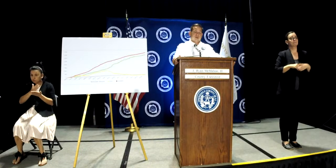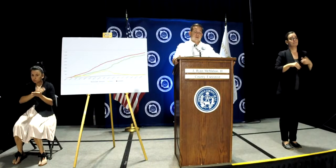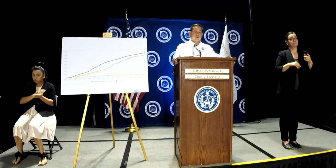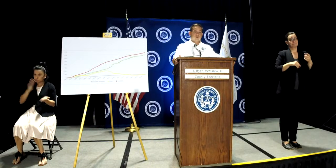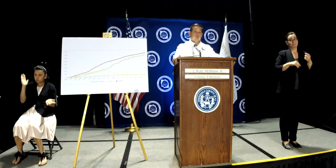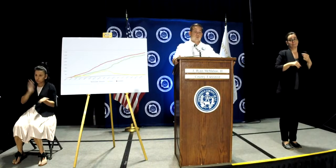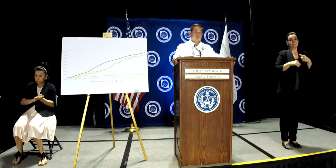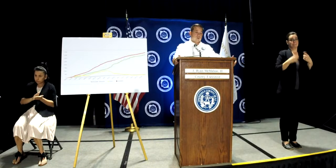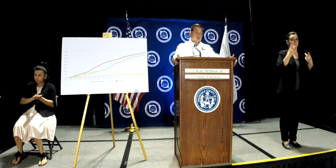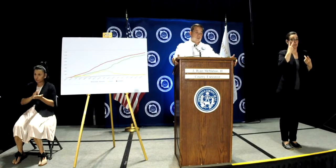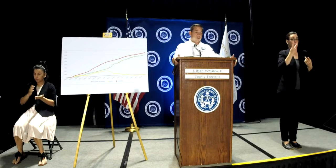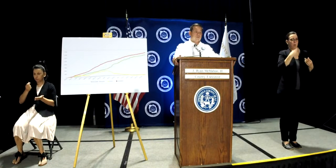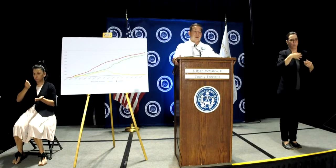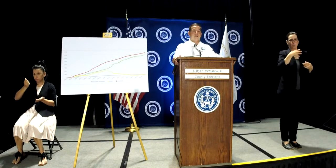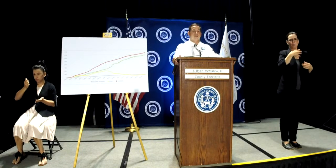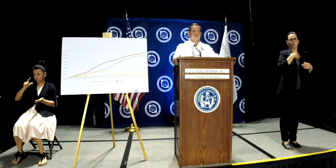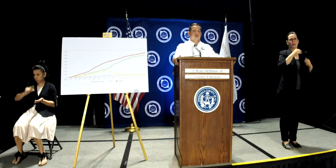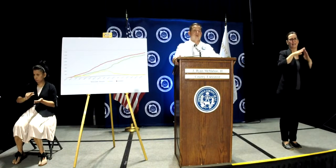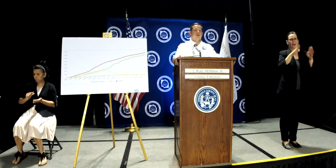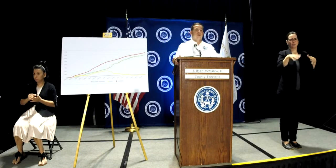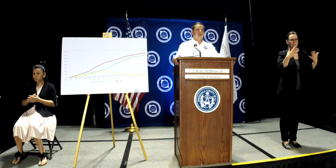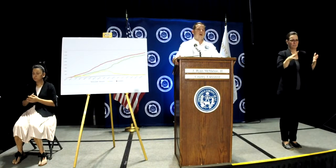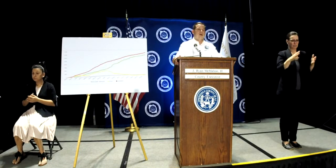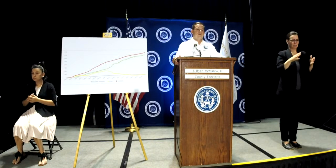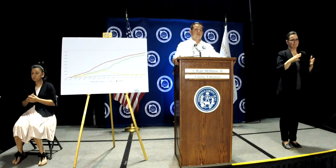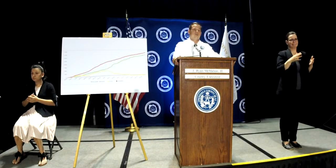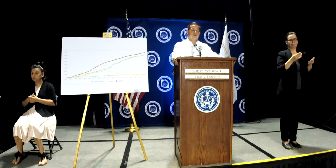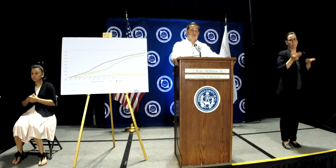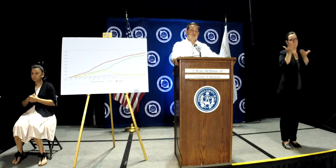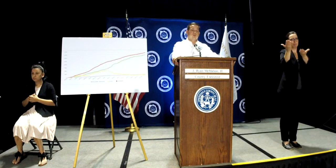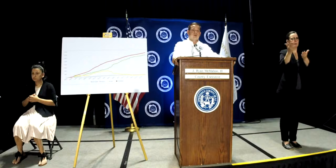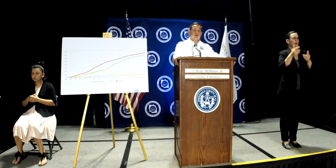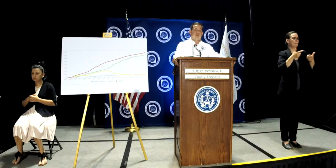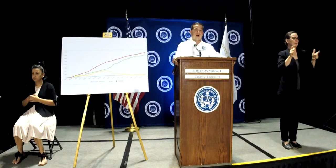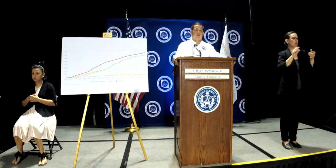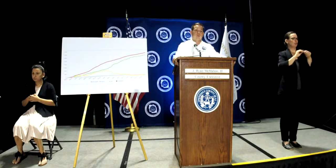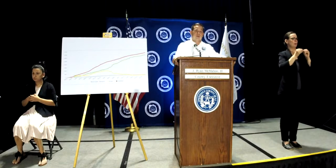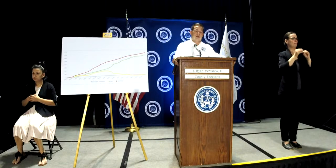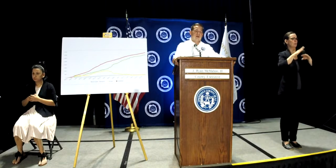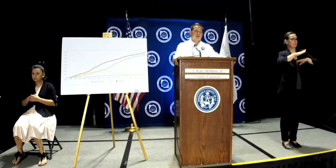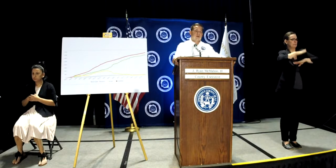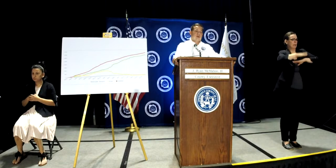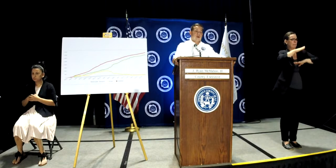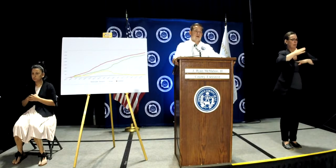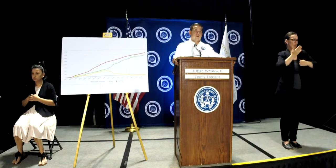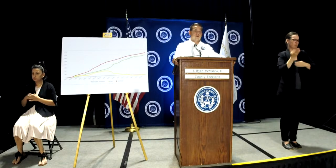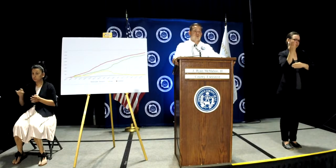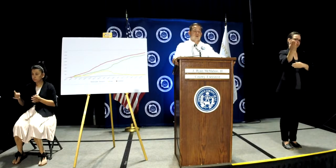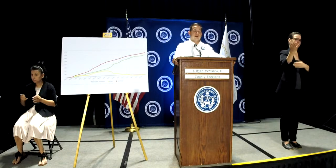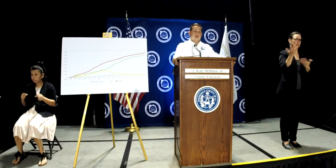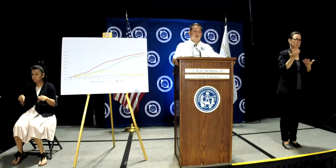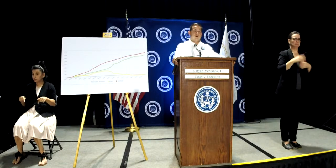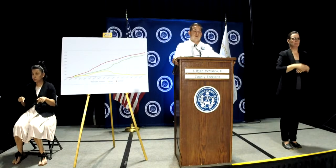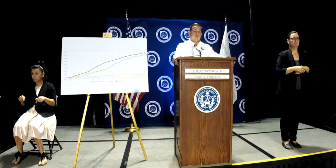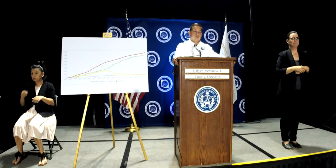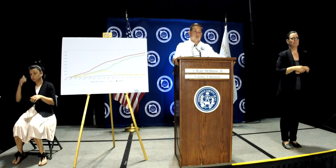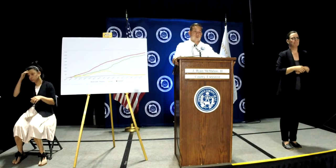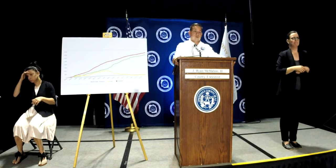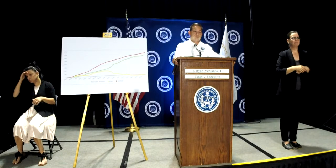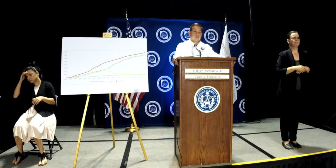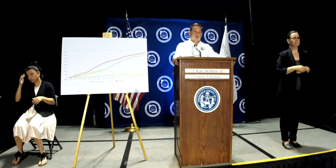enough, there will still be impacts this year. This is a 3-year problem. We can't drain all